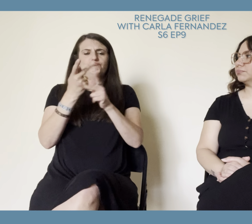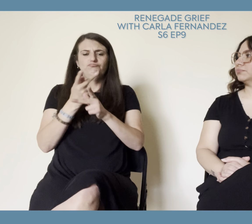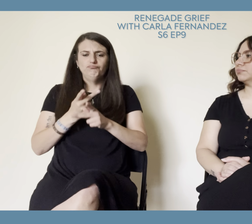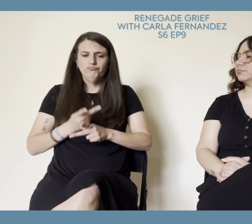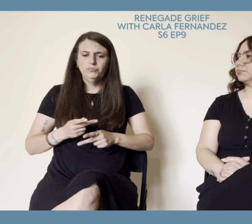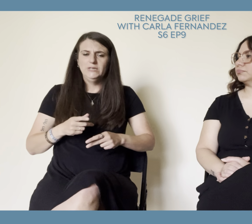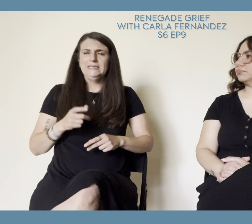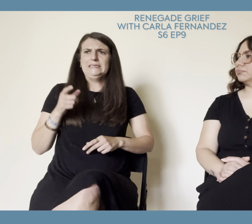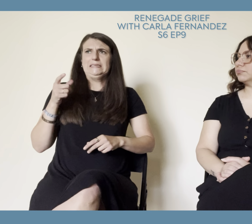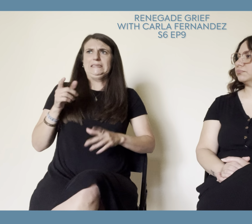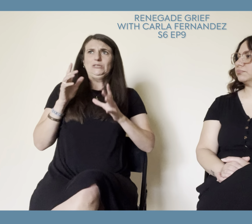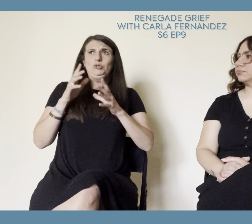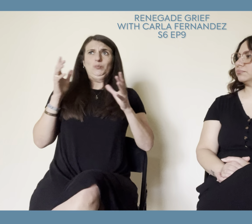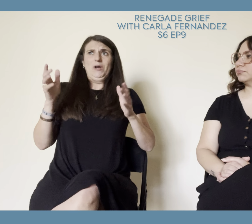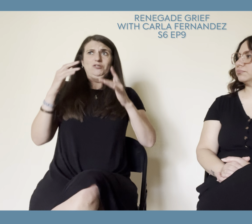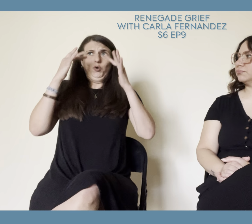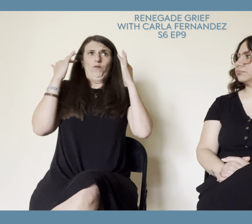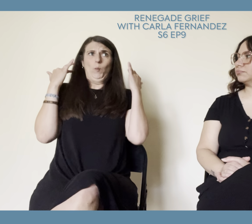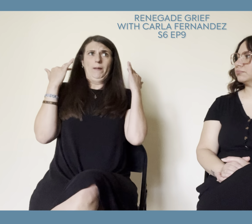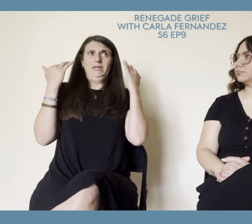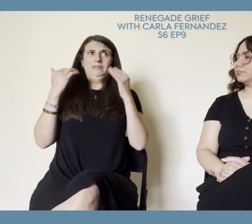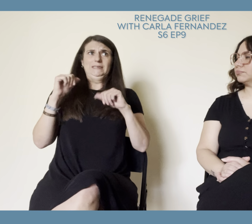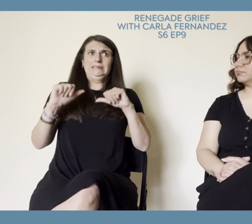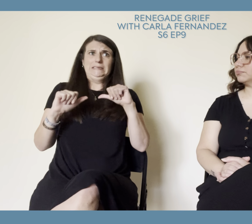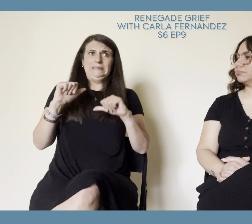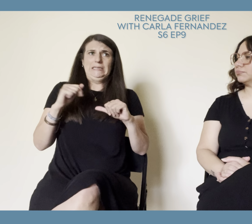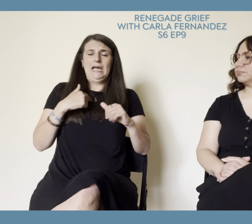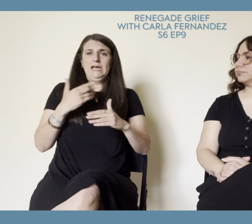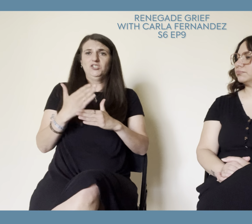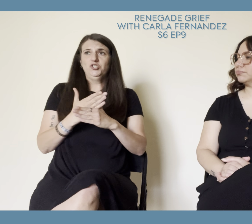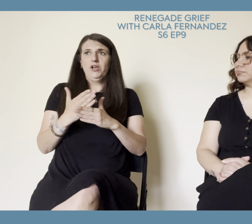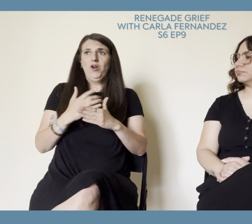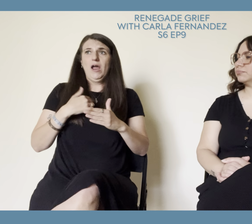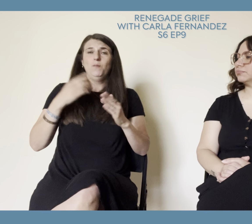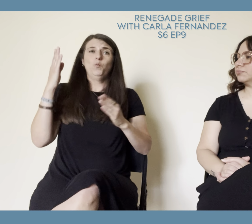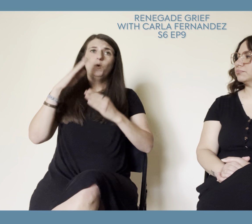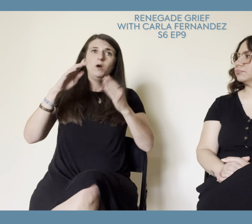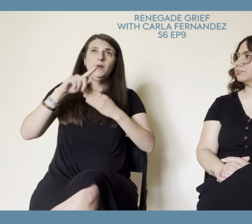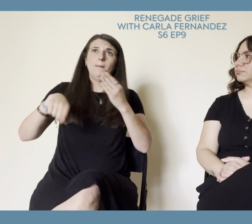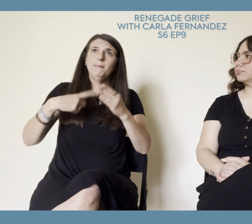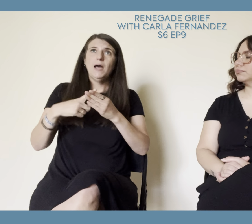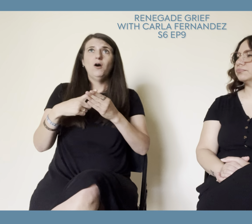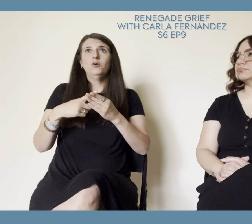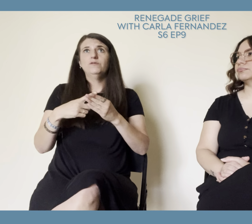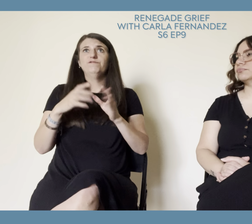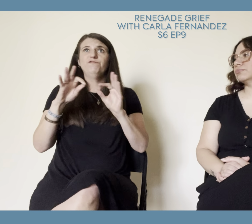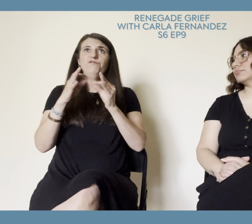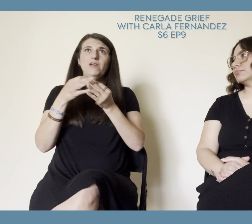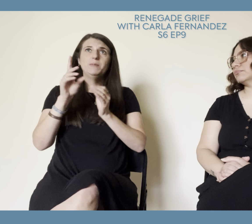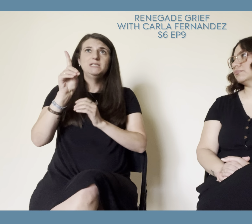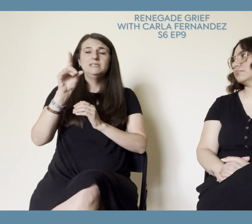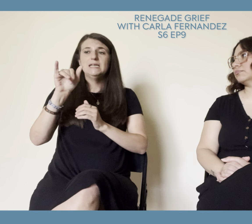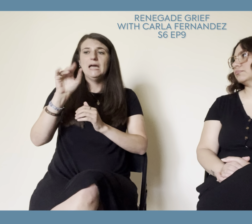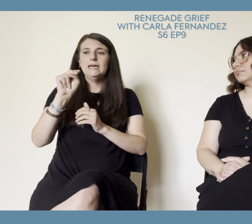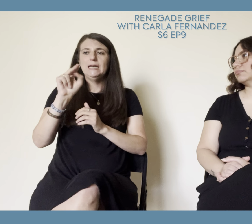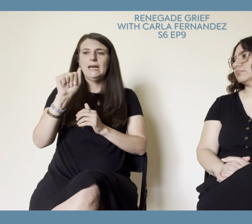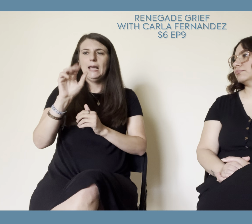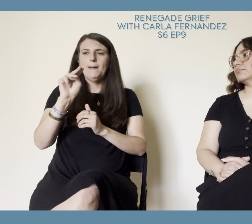this gonna be too much for them if I share that I'm worried about this family dynamic or that I'm nervous